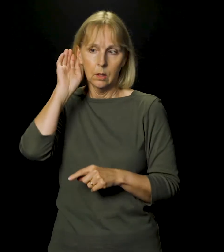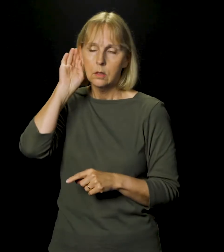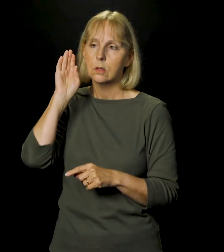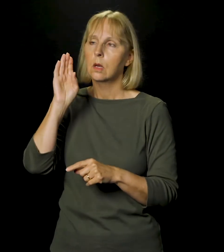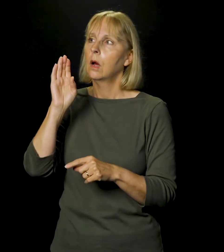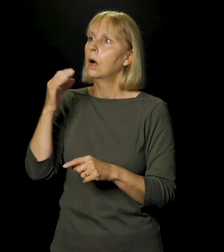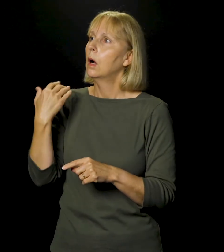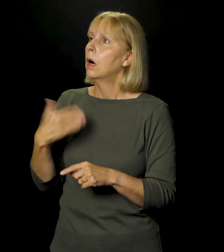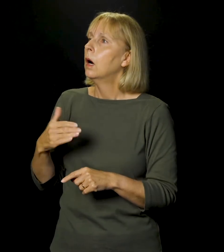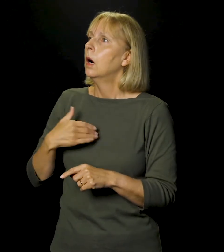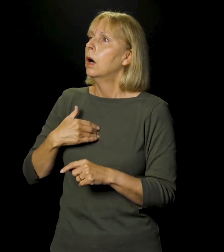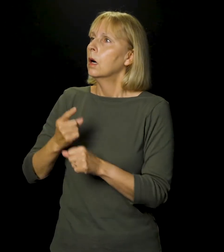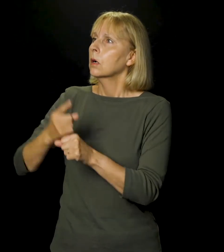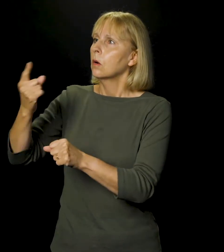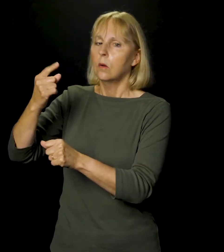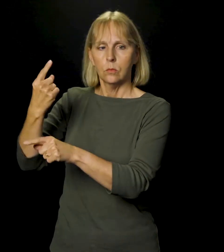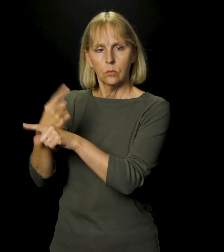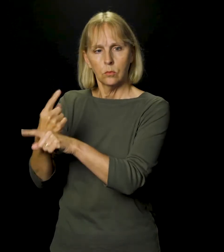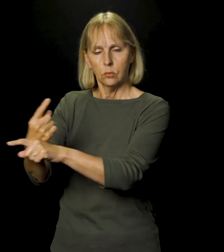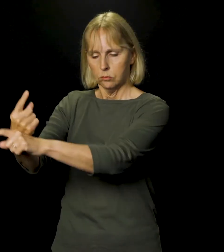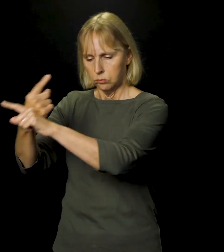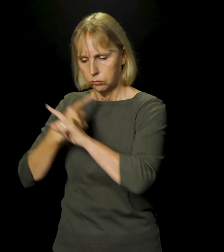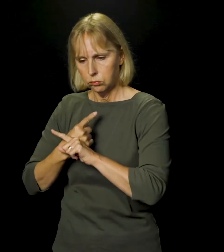words are words of life.